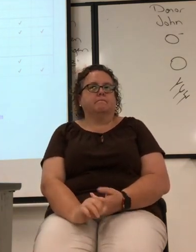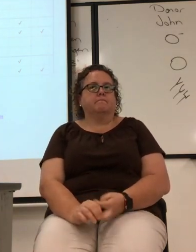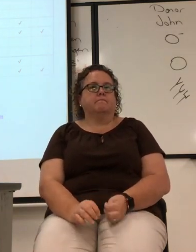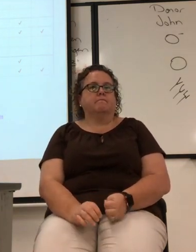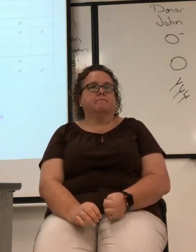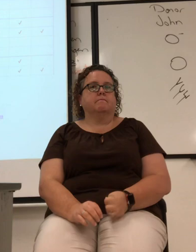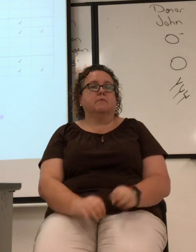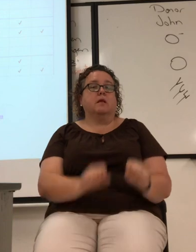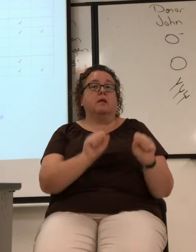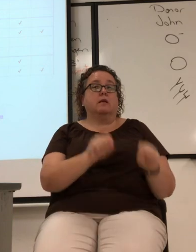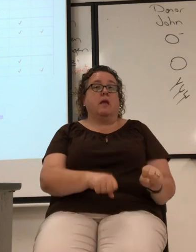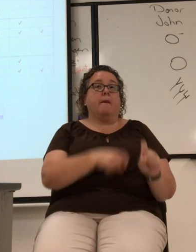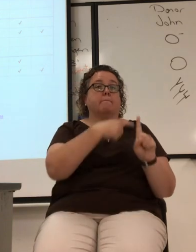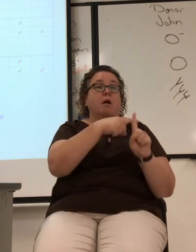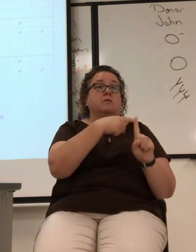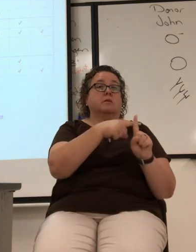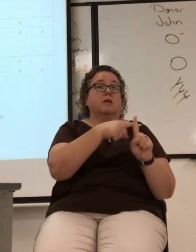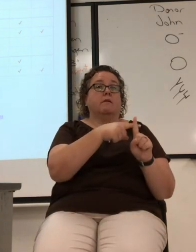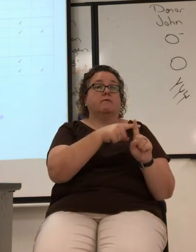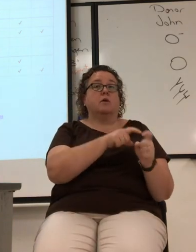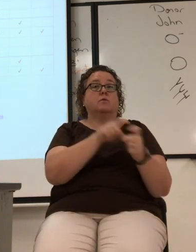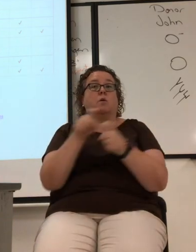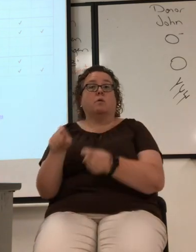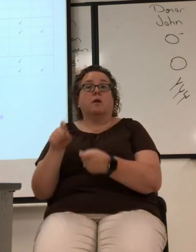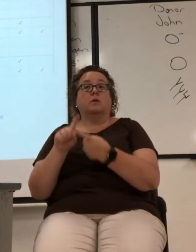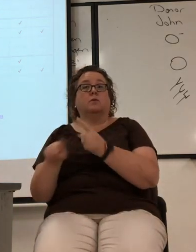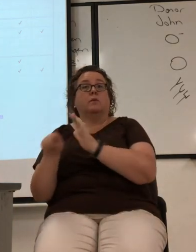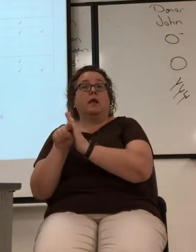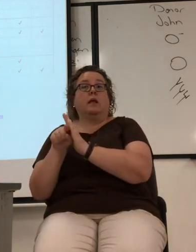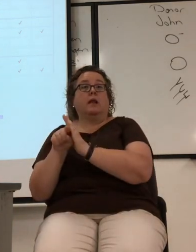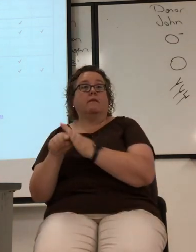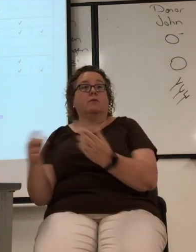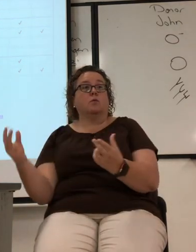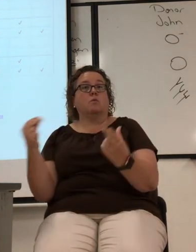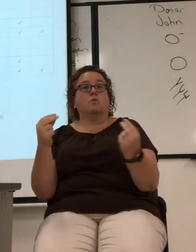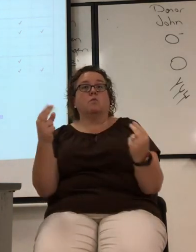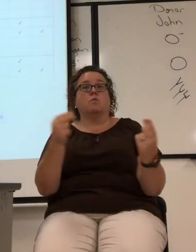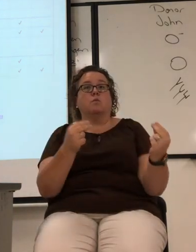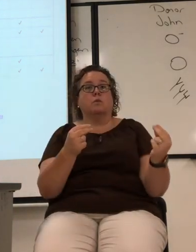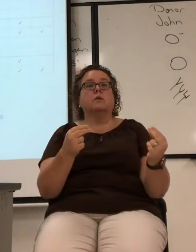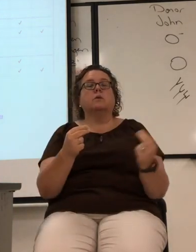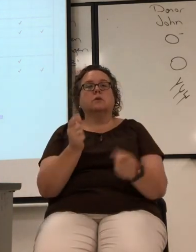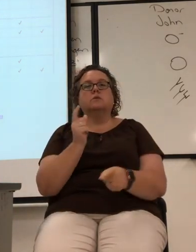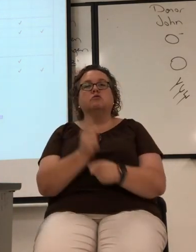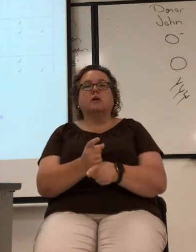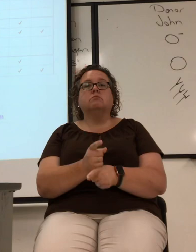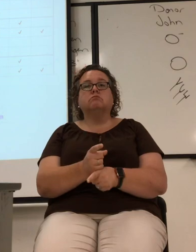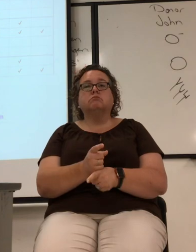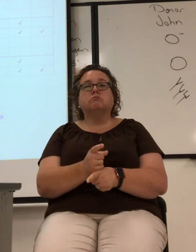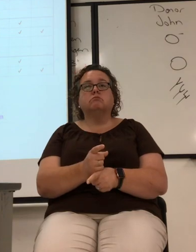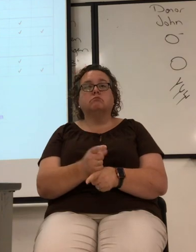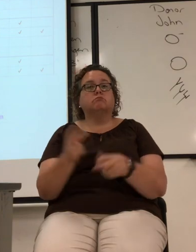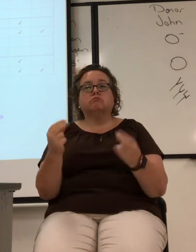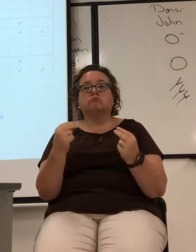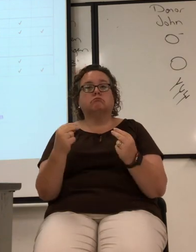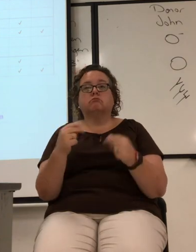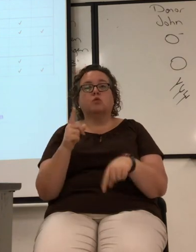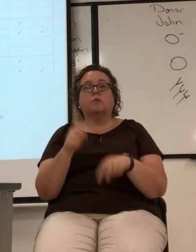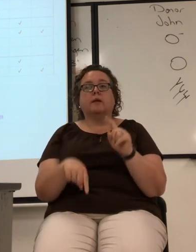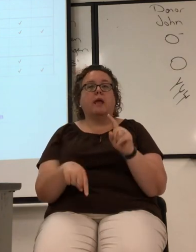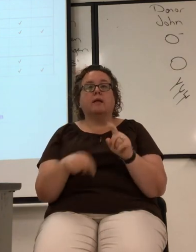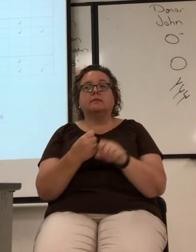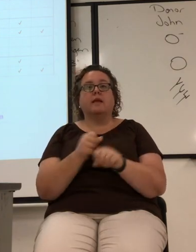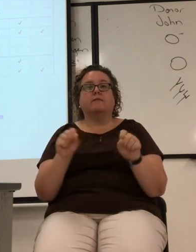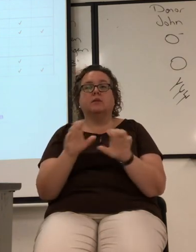Can positives donate to negatives? Okay, and that's a no. You cannot safely do